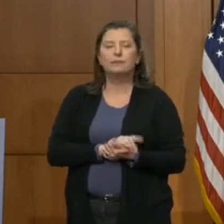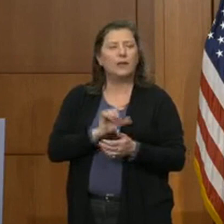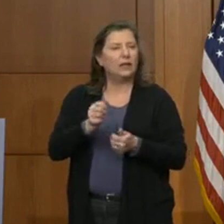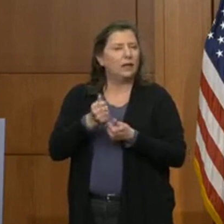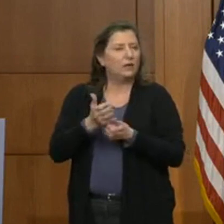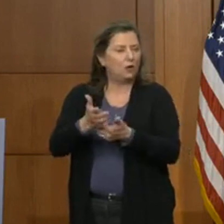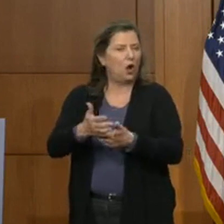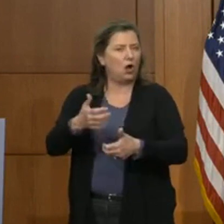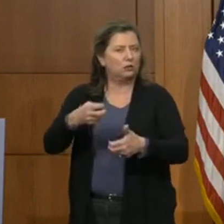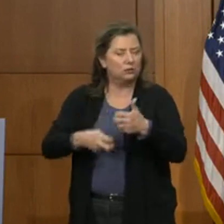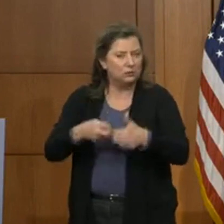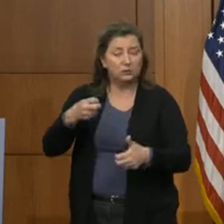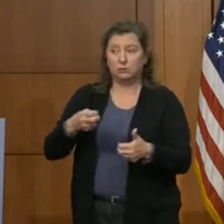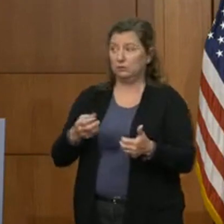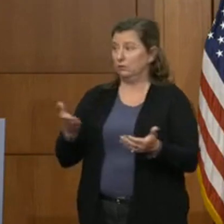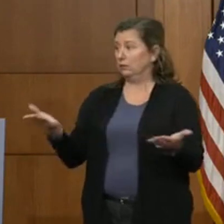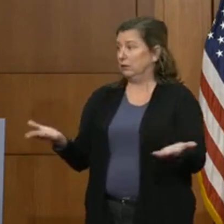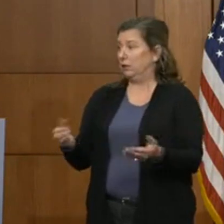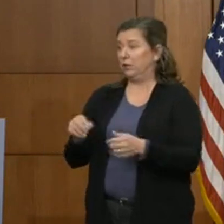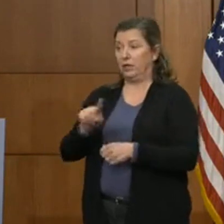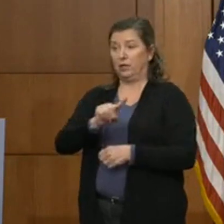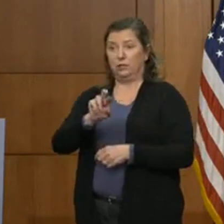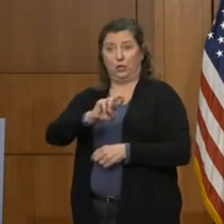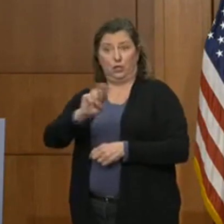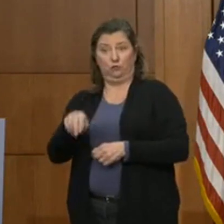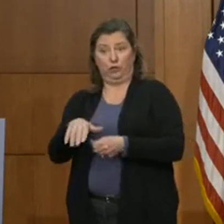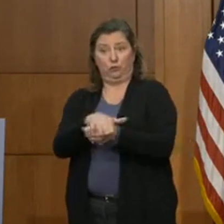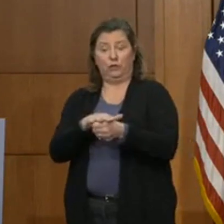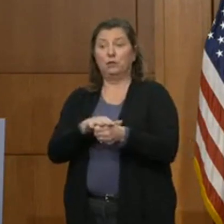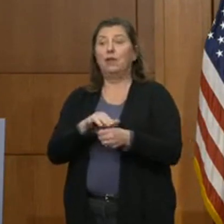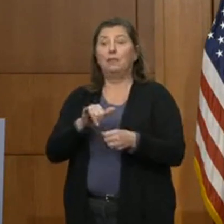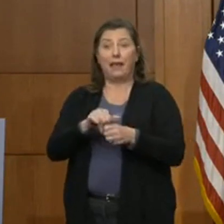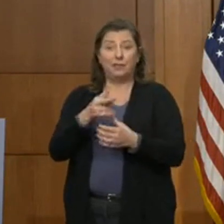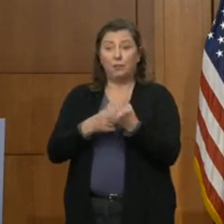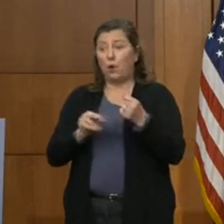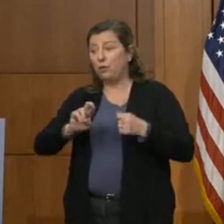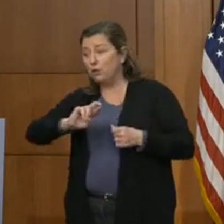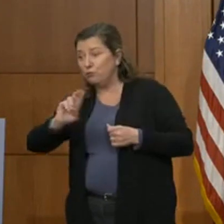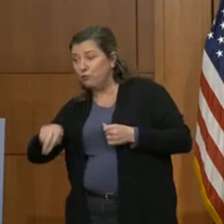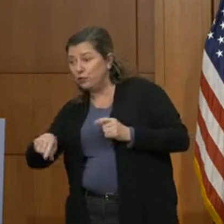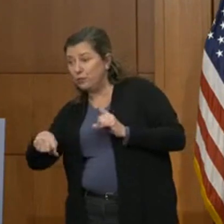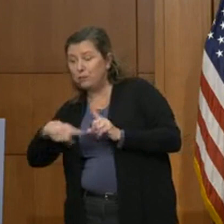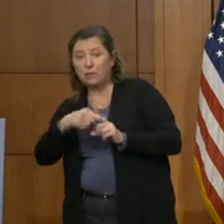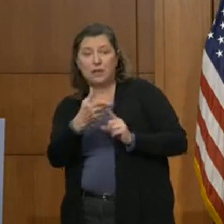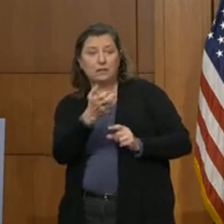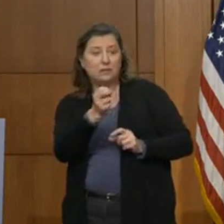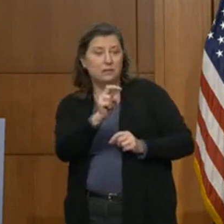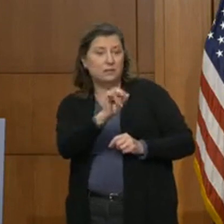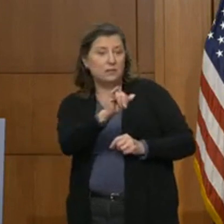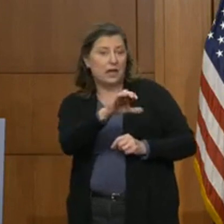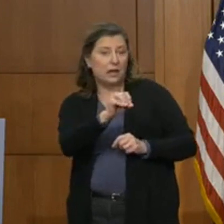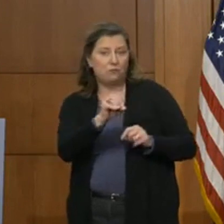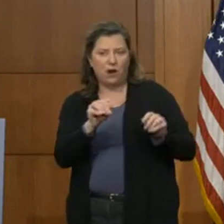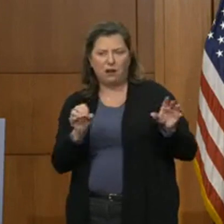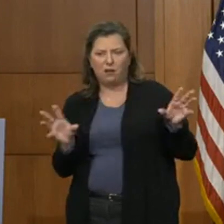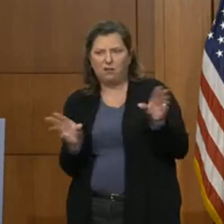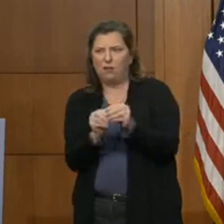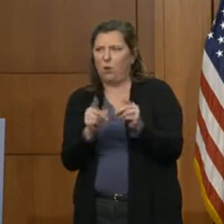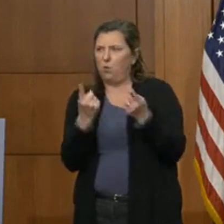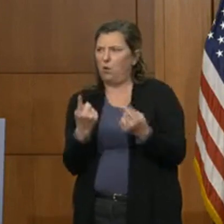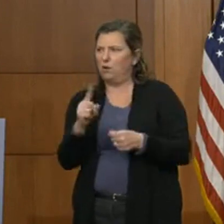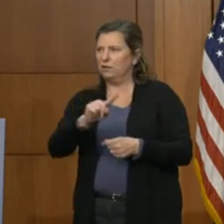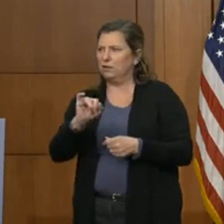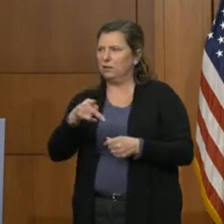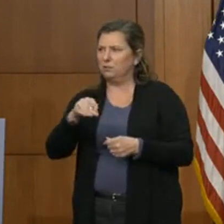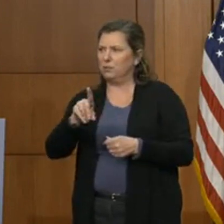problematic. There's zip codes here in the Richmond area that include both Richmond and Henrico, and it would